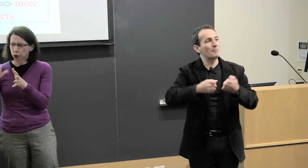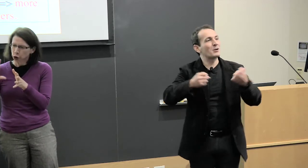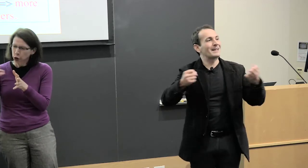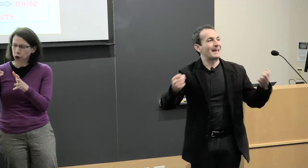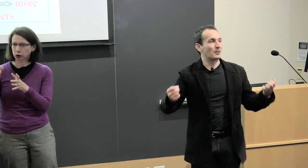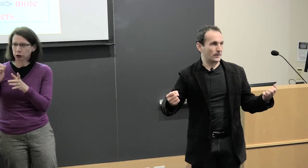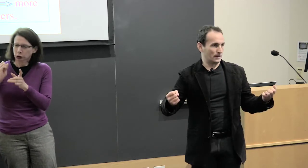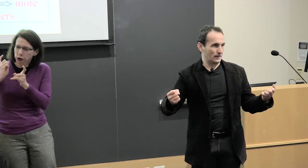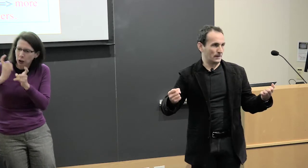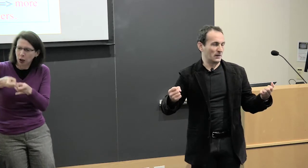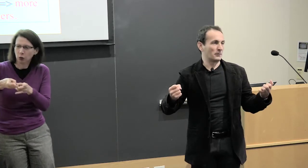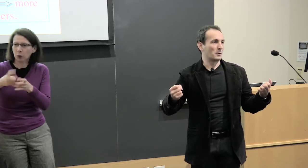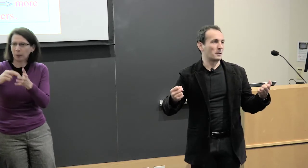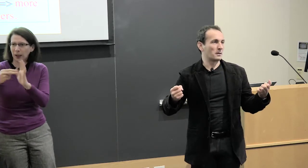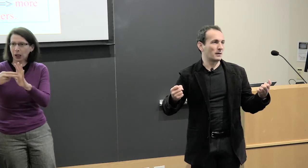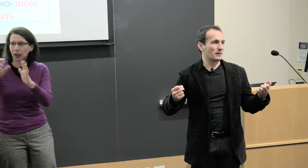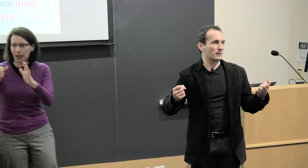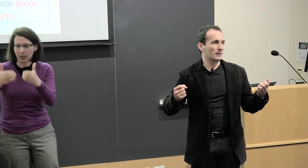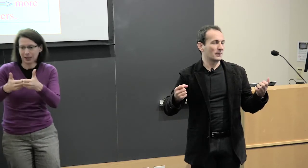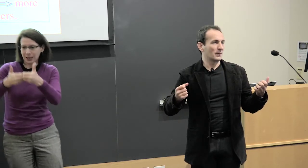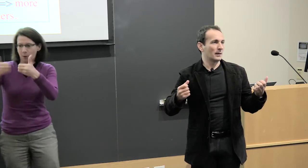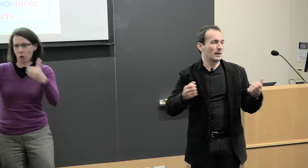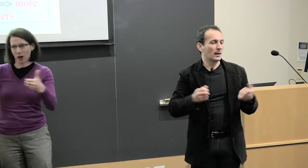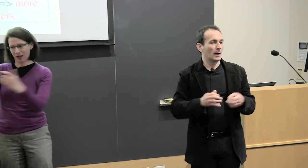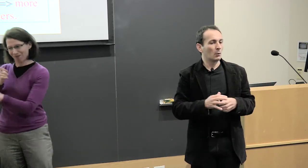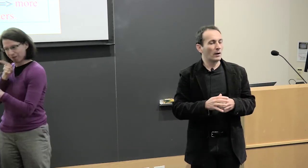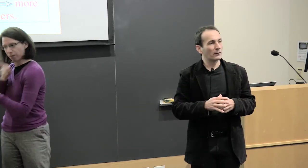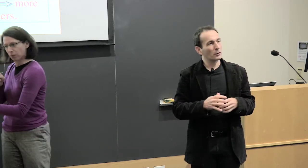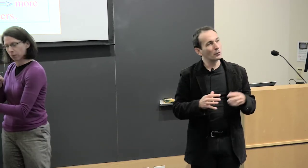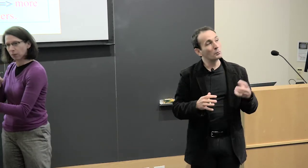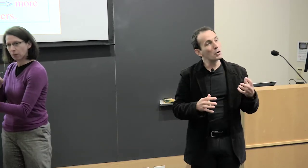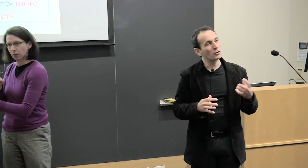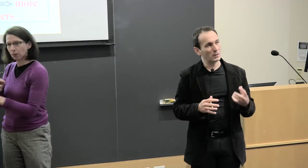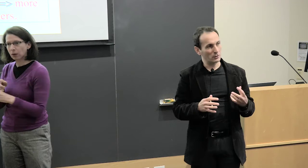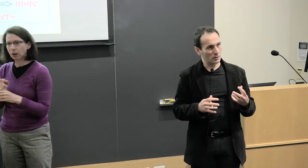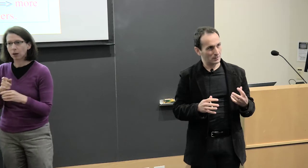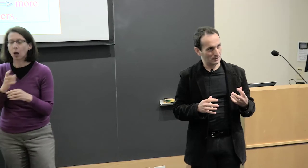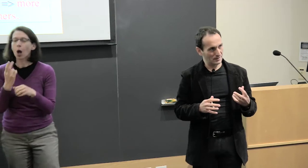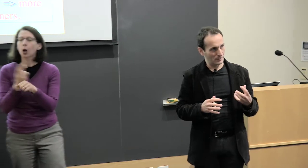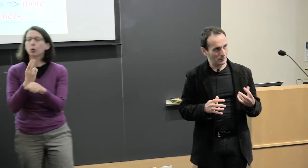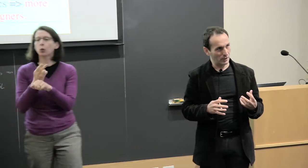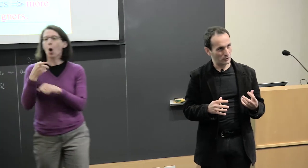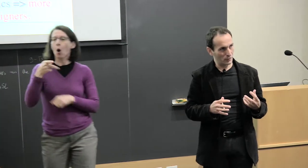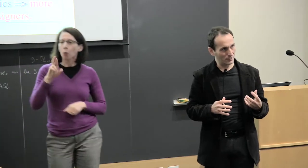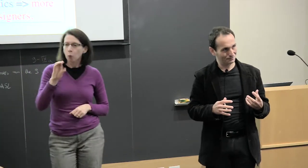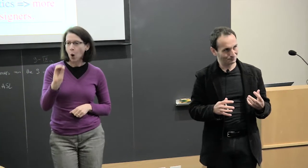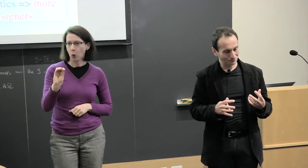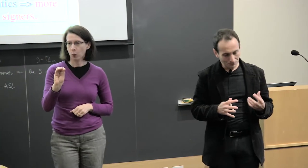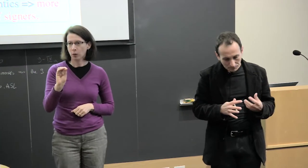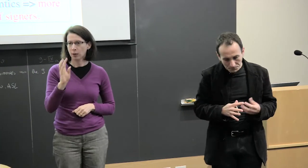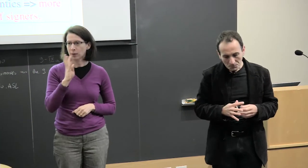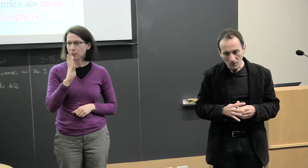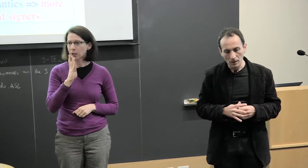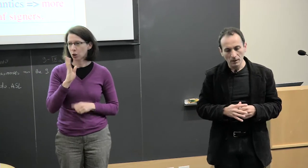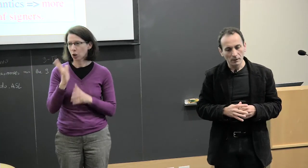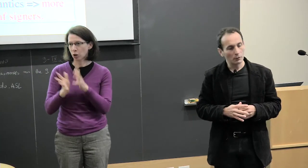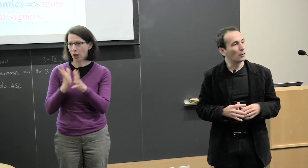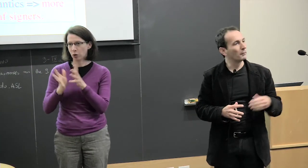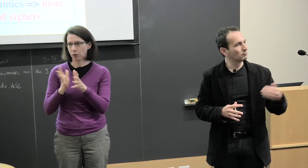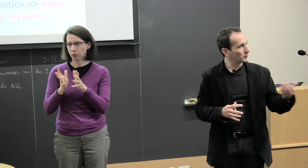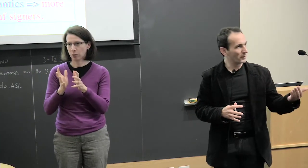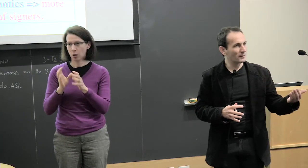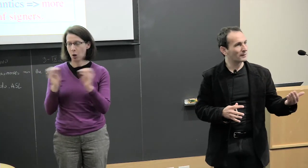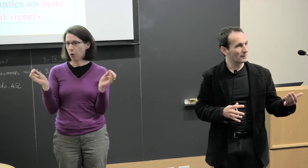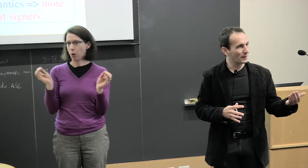can be separated out from other things was to use pro-speech gestures.